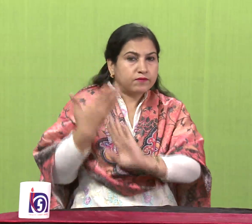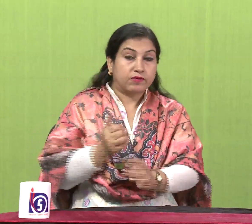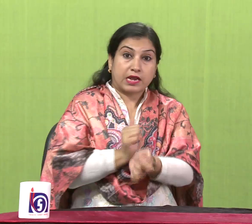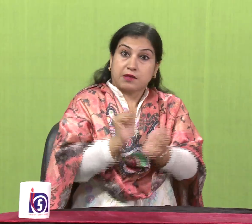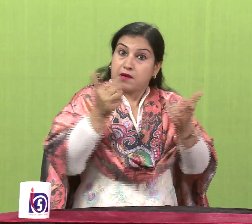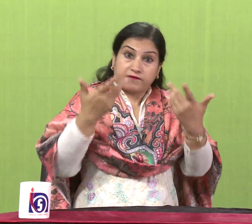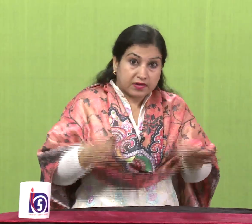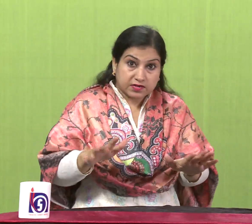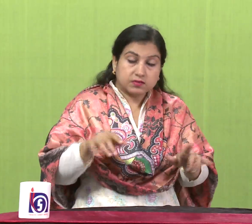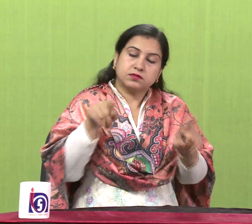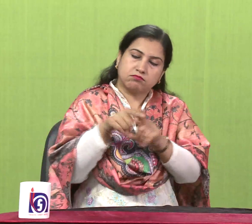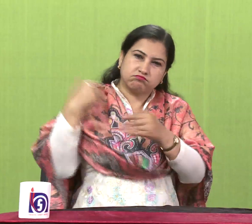independence.